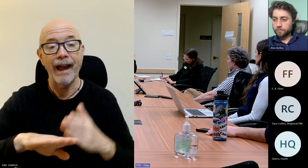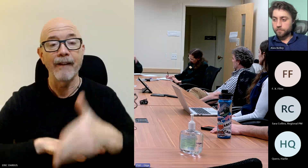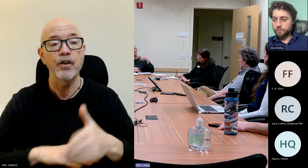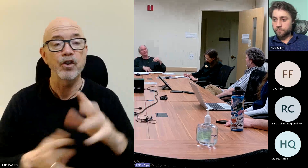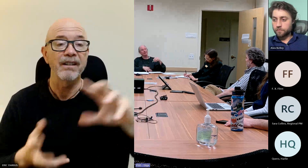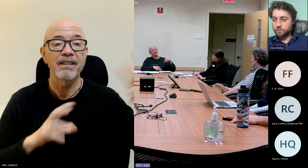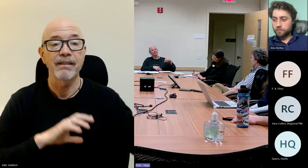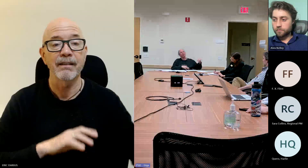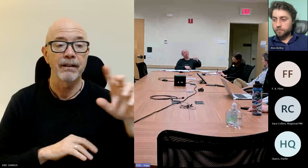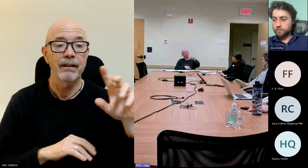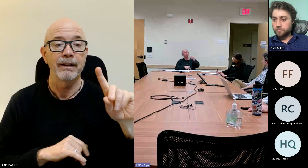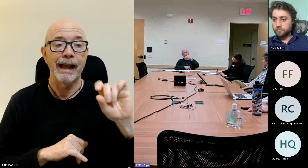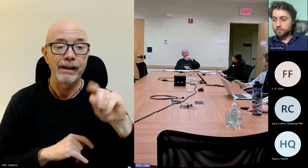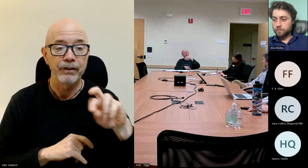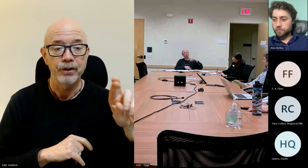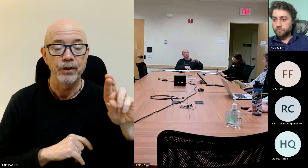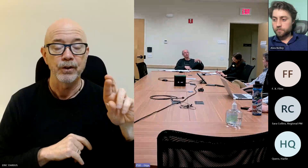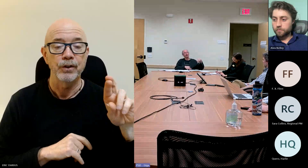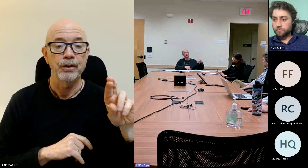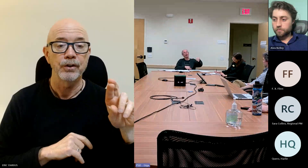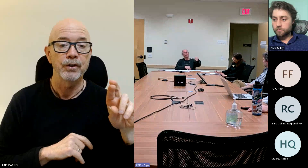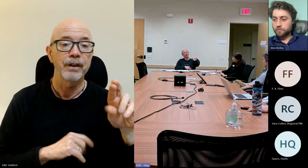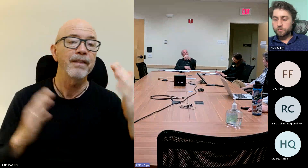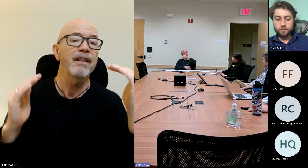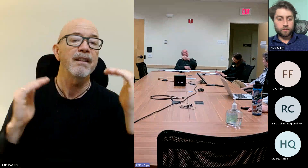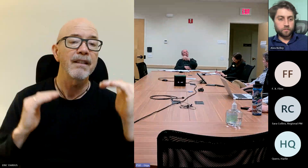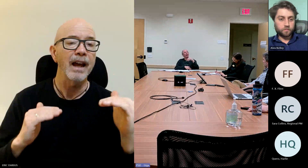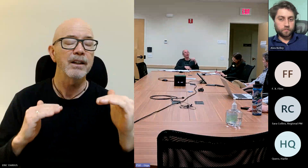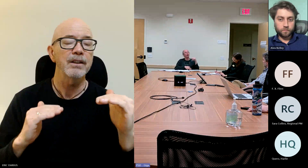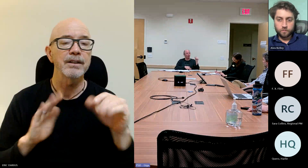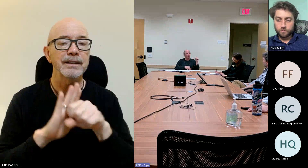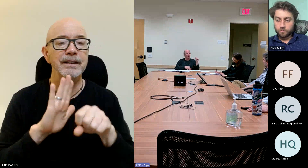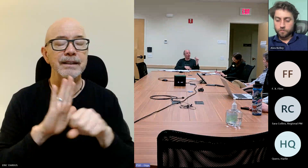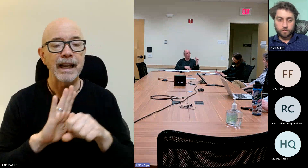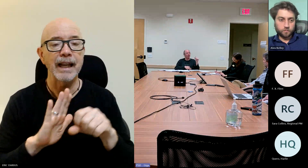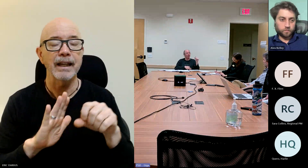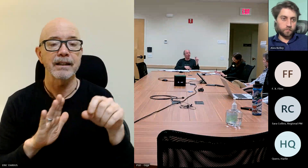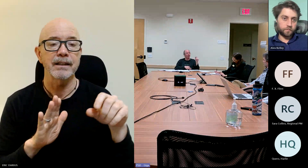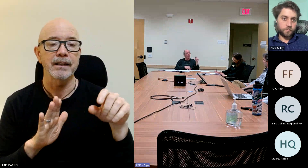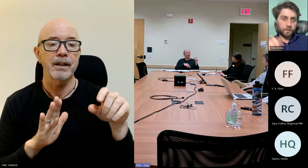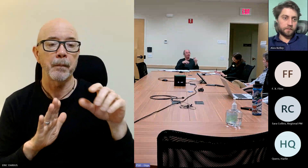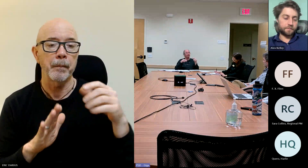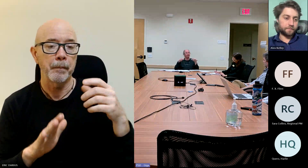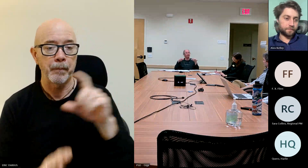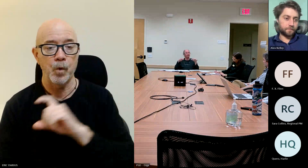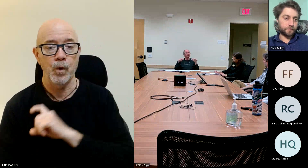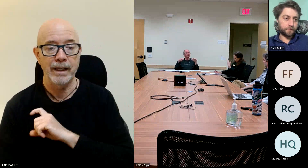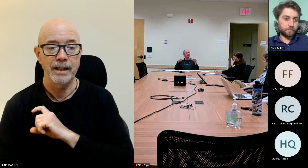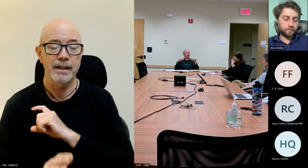beneath that is the state police statewide land mobile radio network that